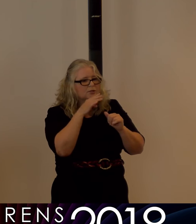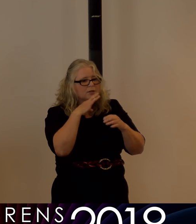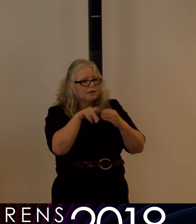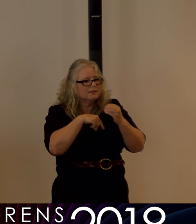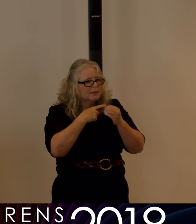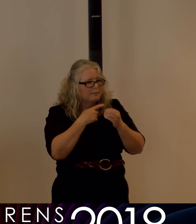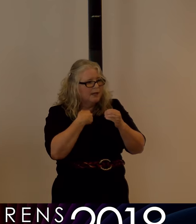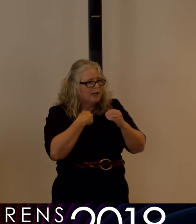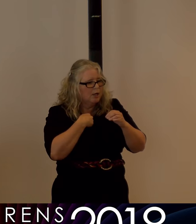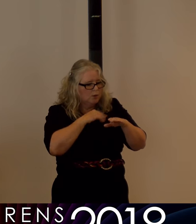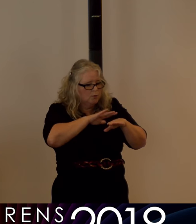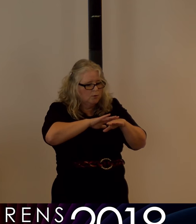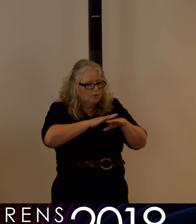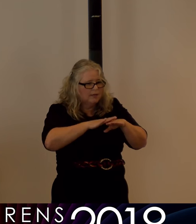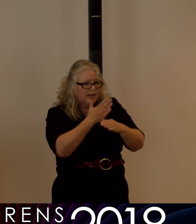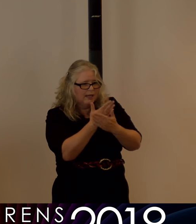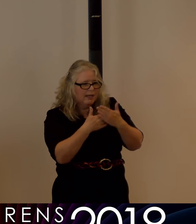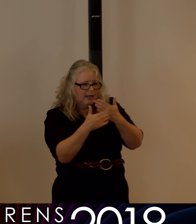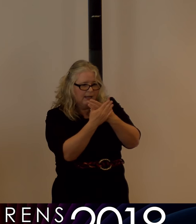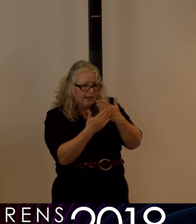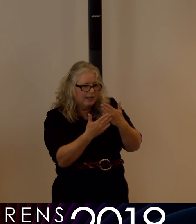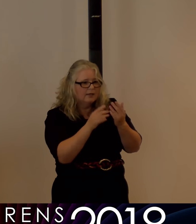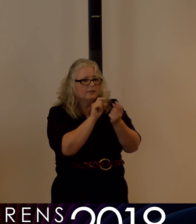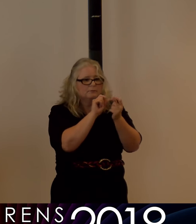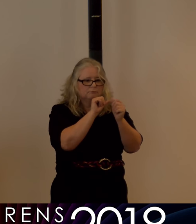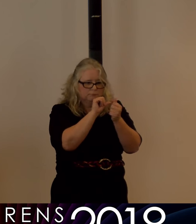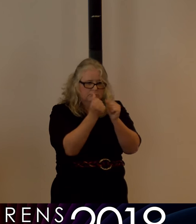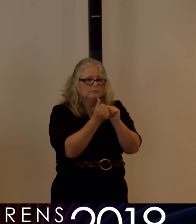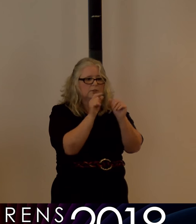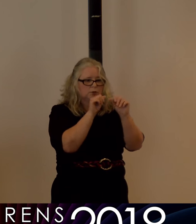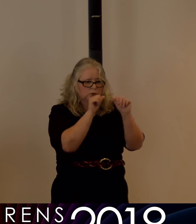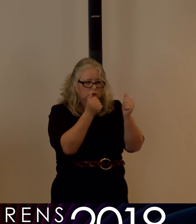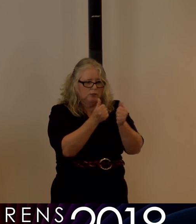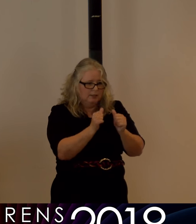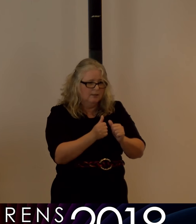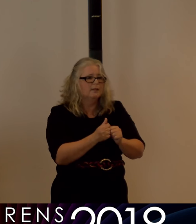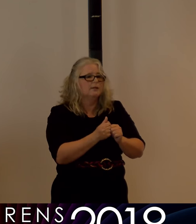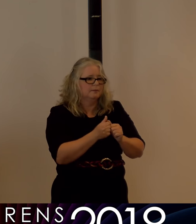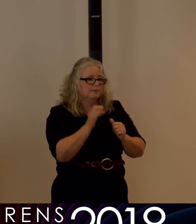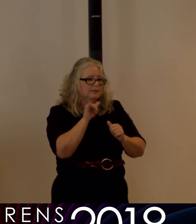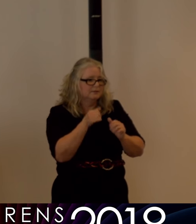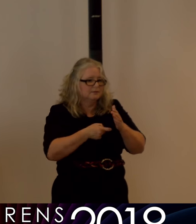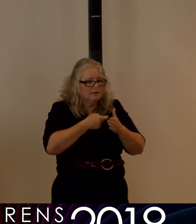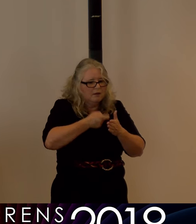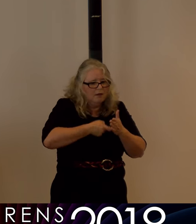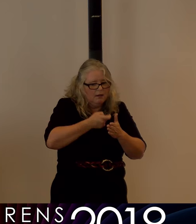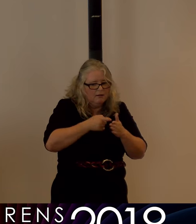there's a hockey stick crease, and then the characteristic external ears that present with CHARGE.